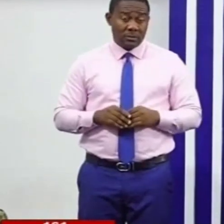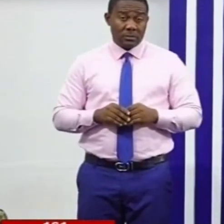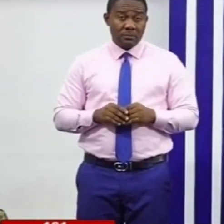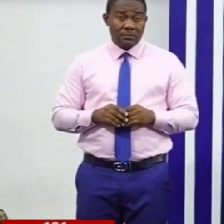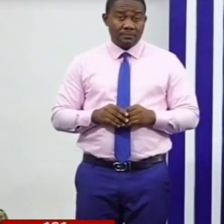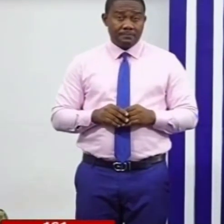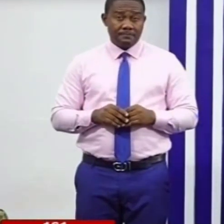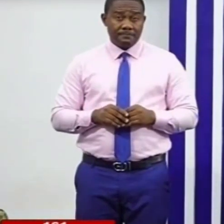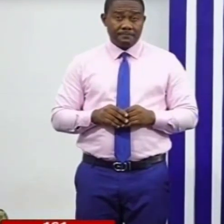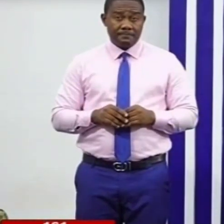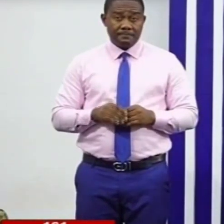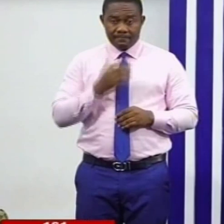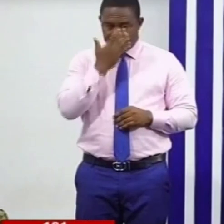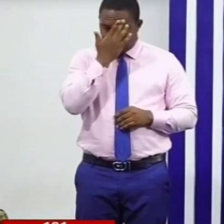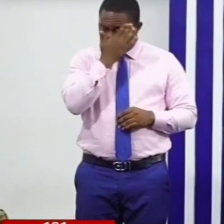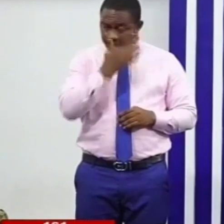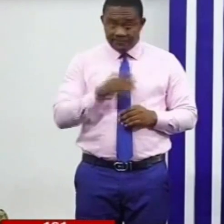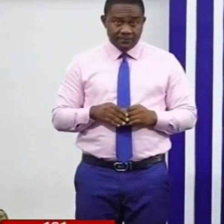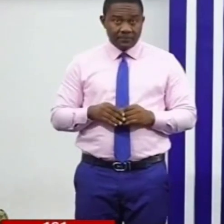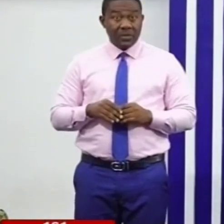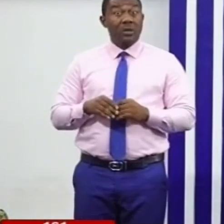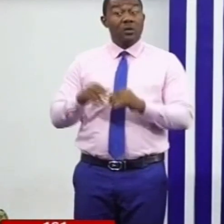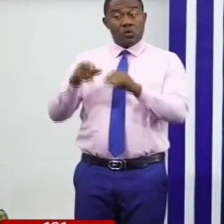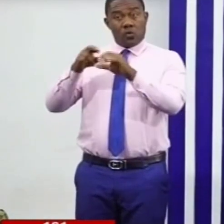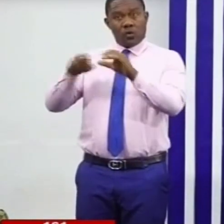The number of regions reporting cases